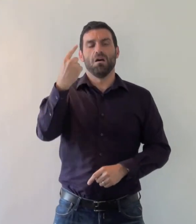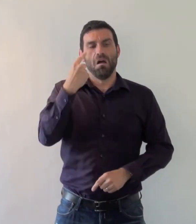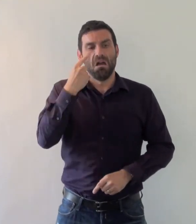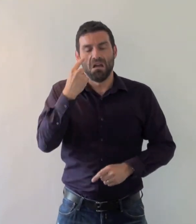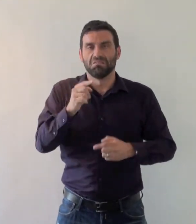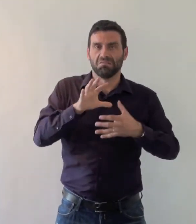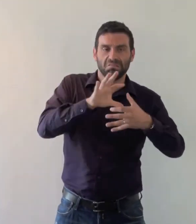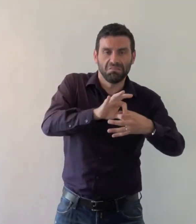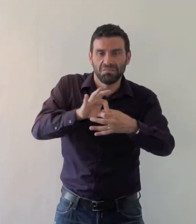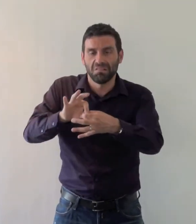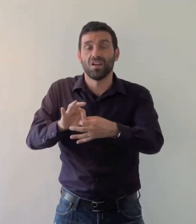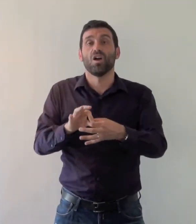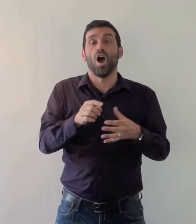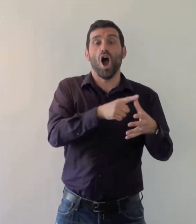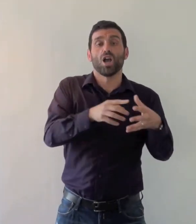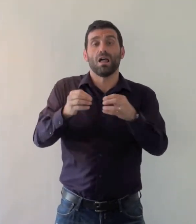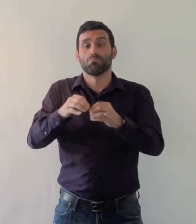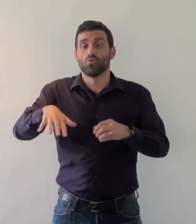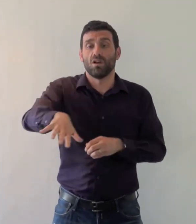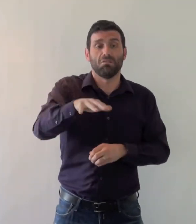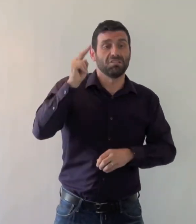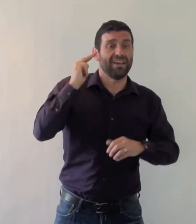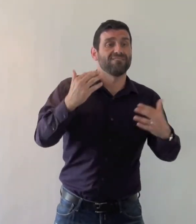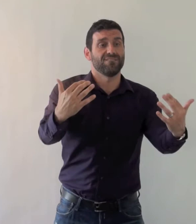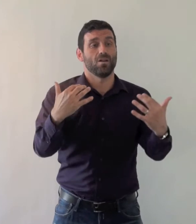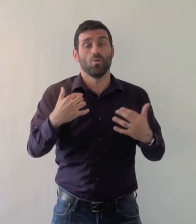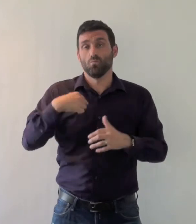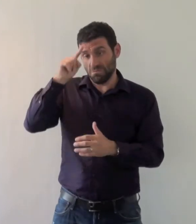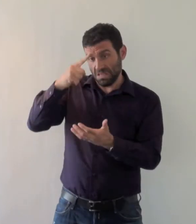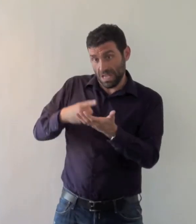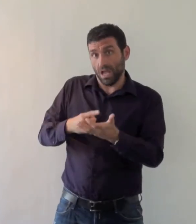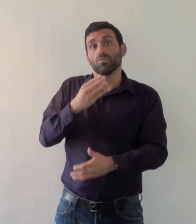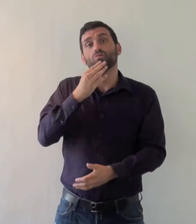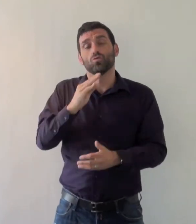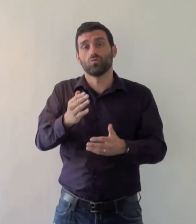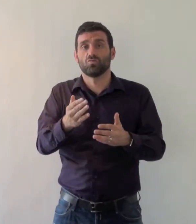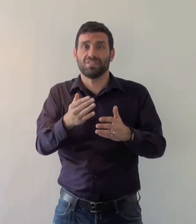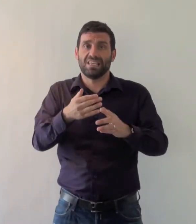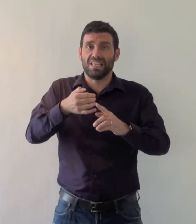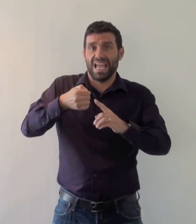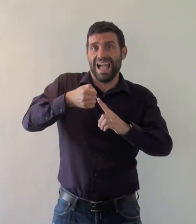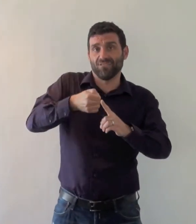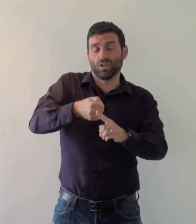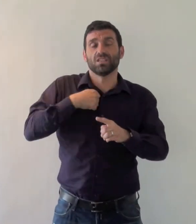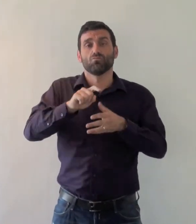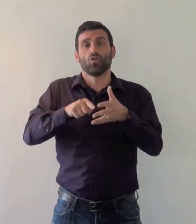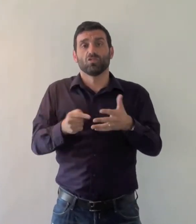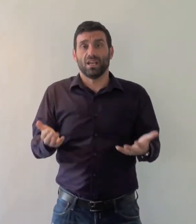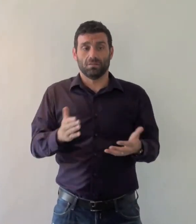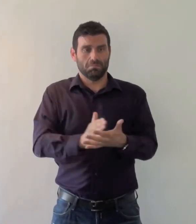Our initial meeting in April was a review and catch up with the local deaf community in Argyll and Bute. We decided that